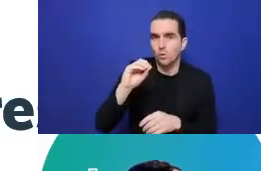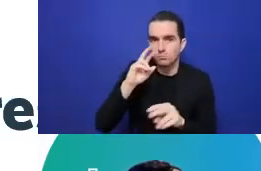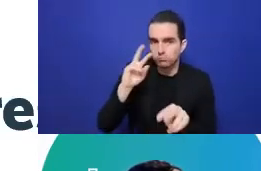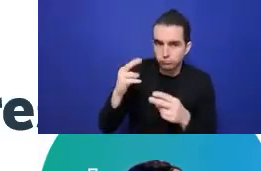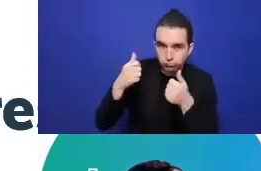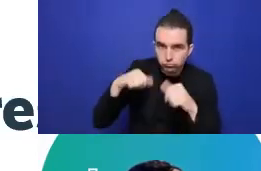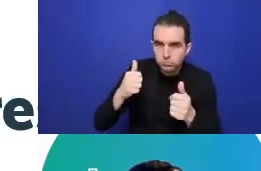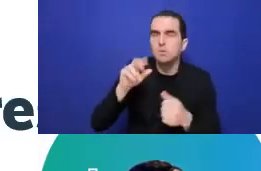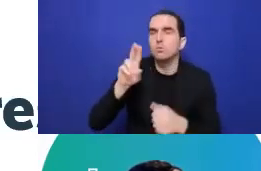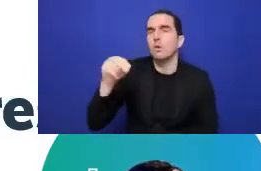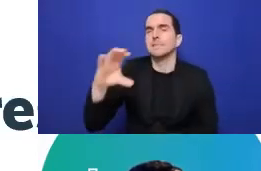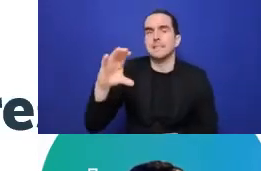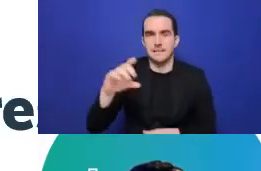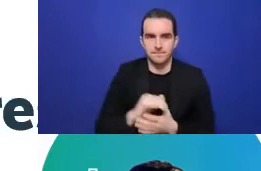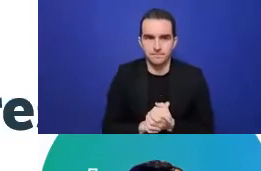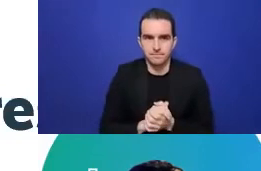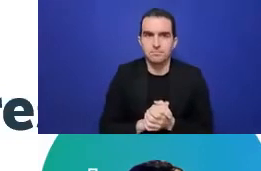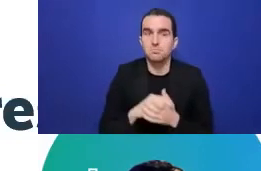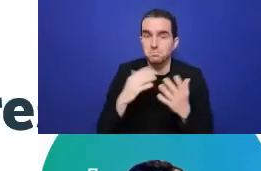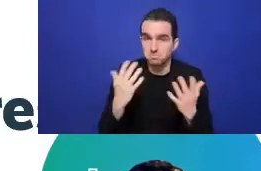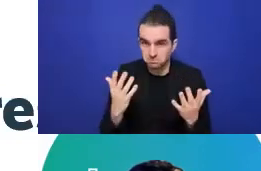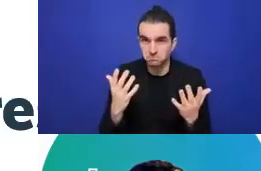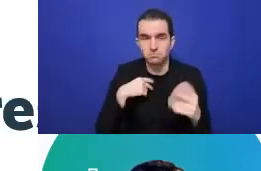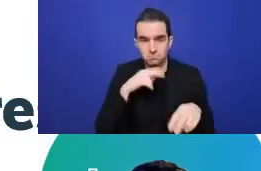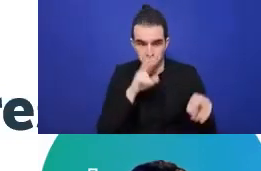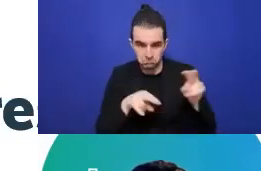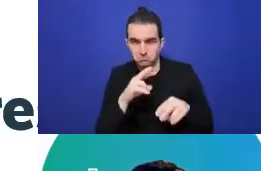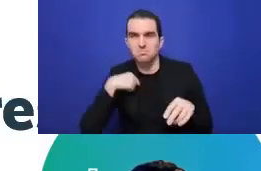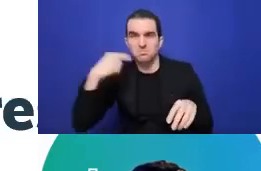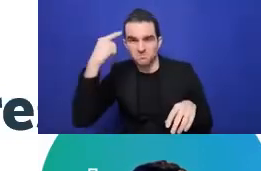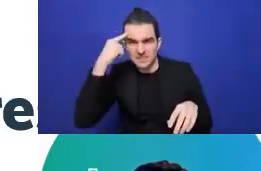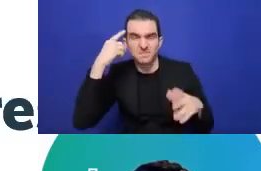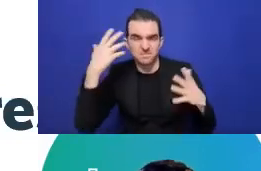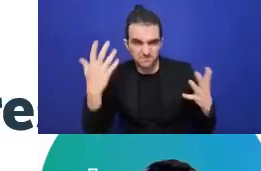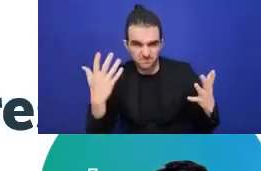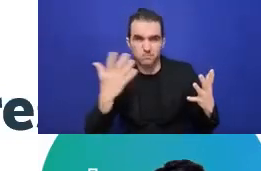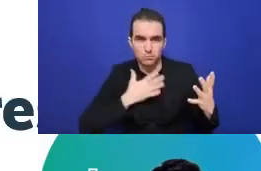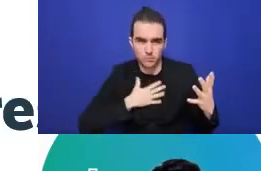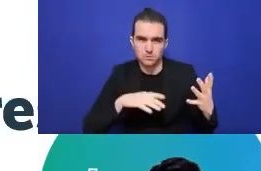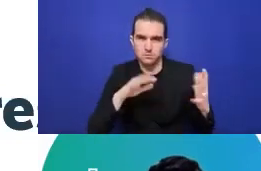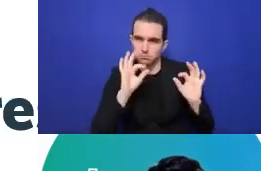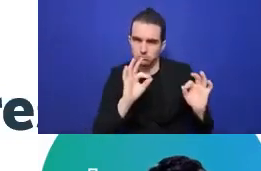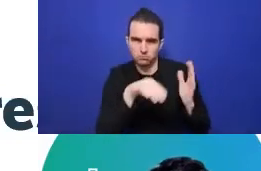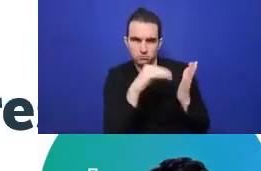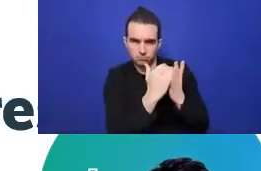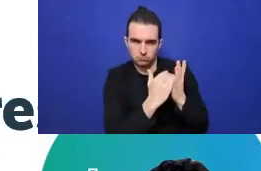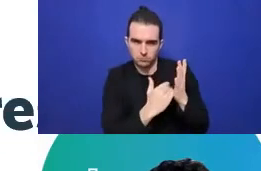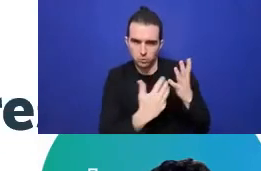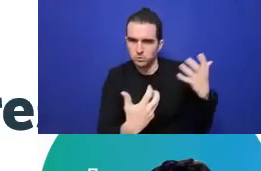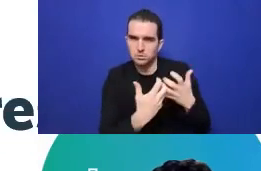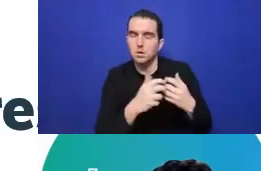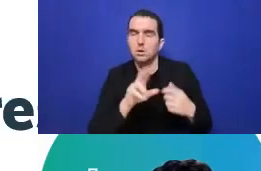society organizations that to make sure that UHC review will be included in the shadow report of the SDG